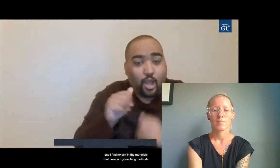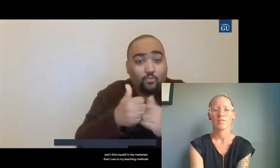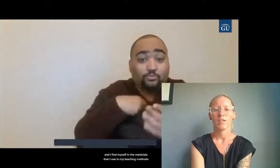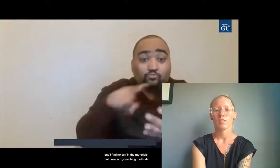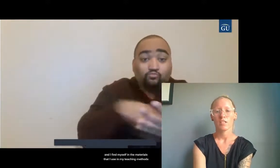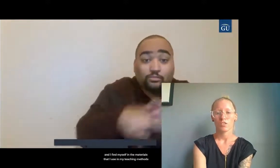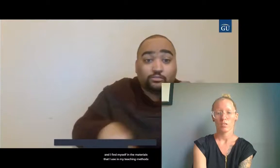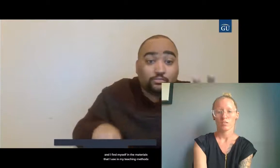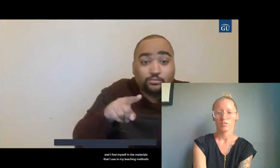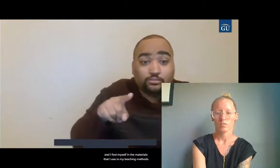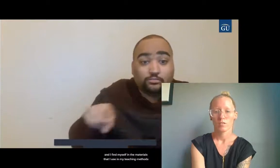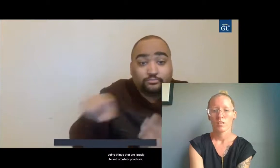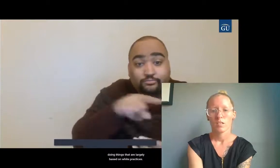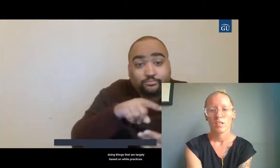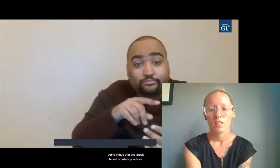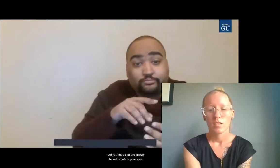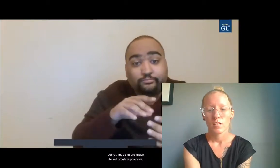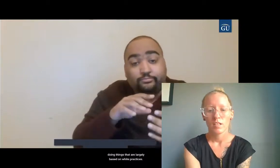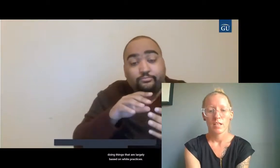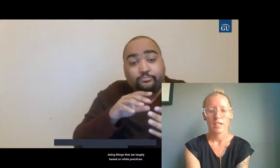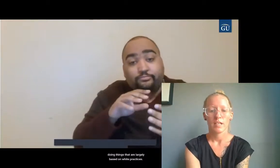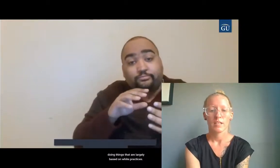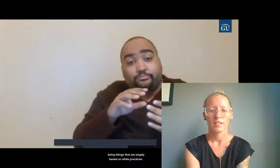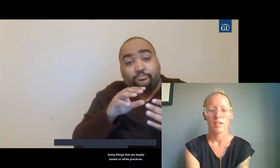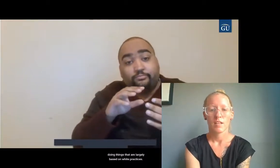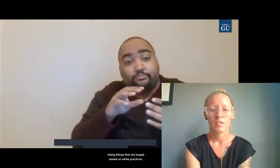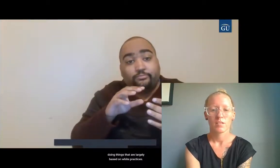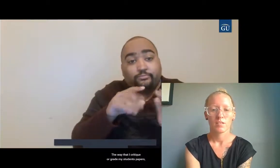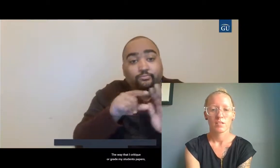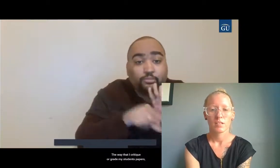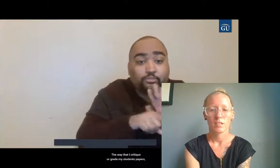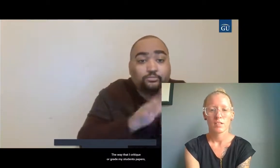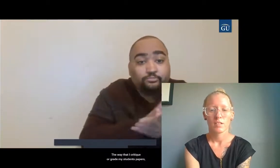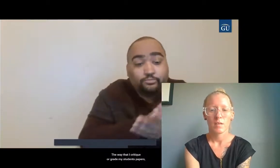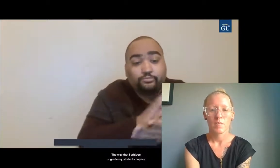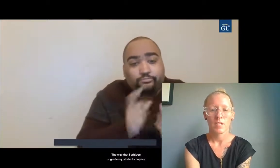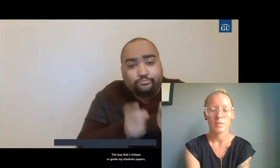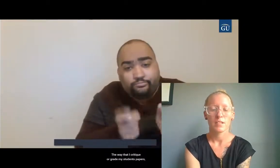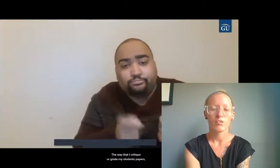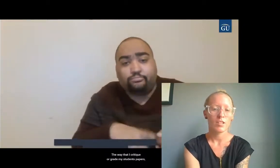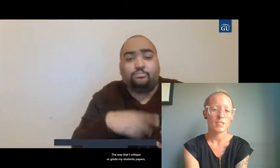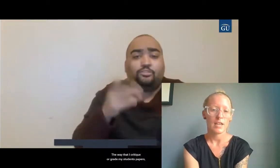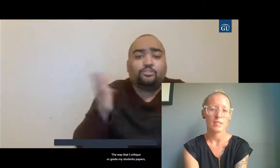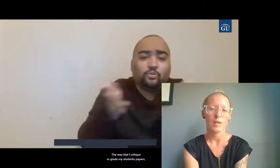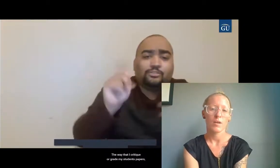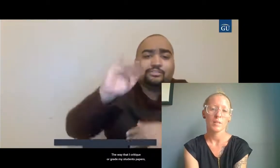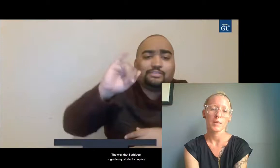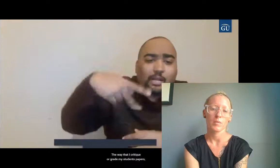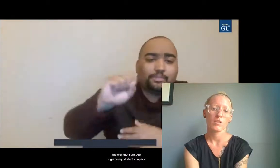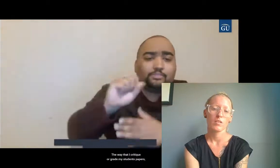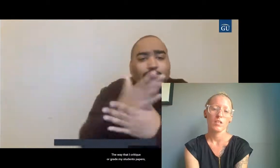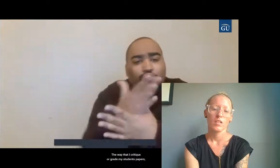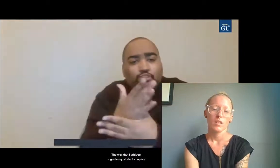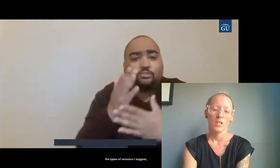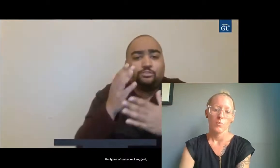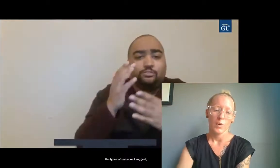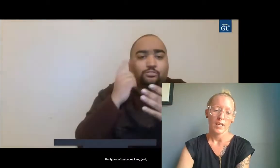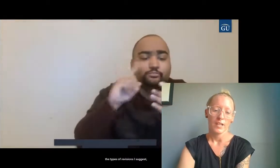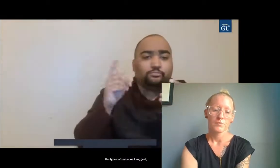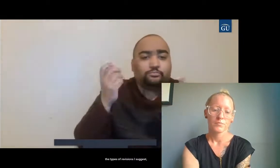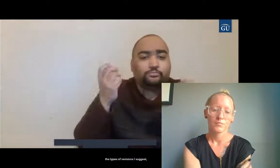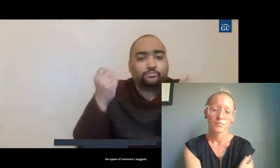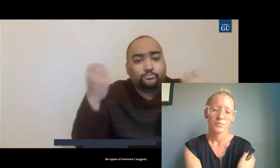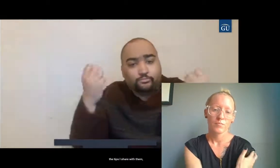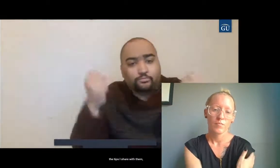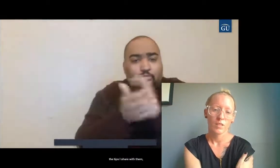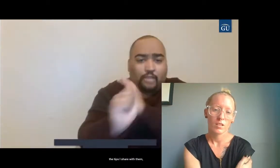I set up the foundation, and it may be criticized by white people,